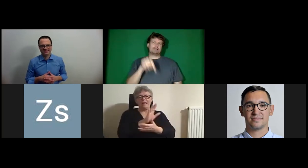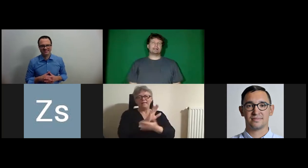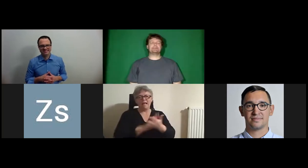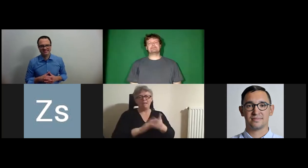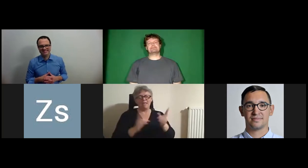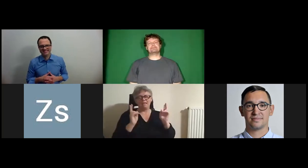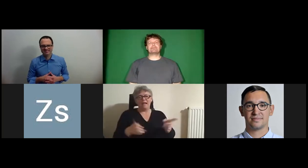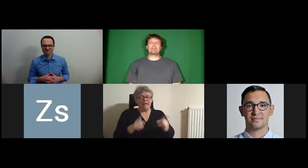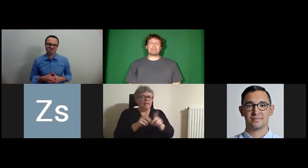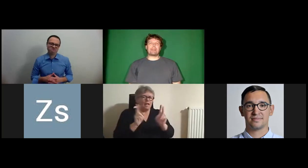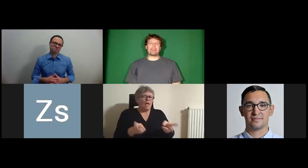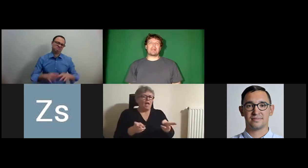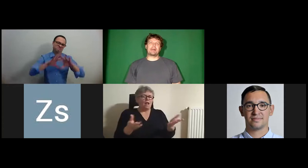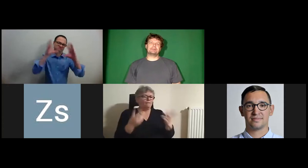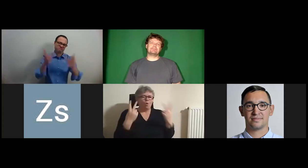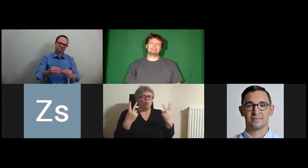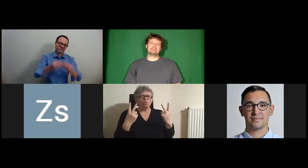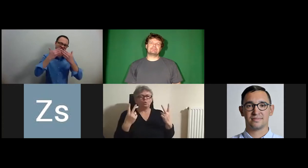with whoever you're trying to succeed in. That's the most important.